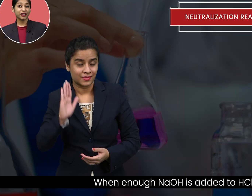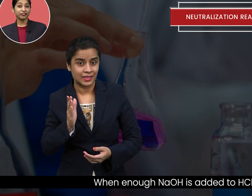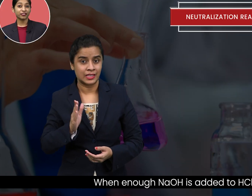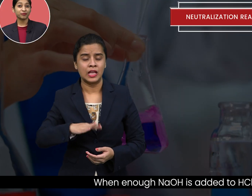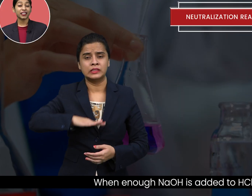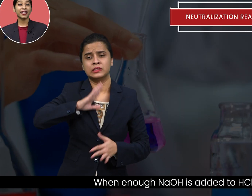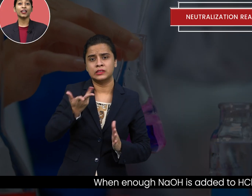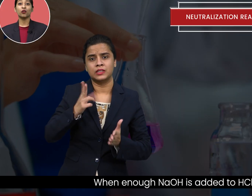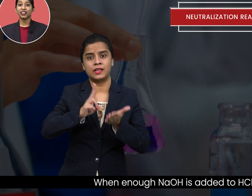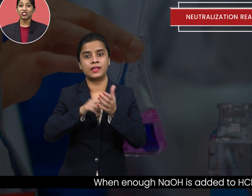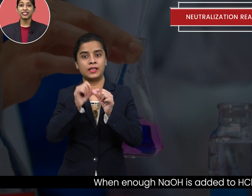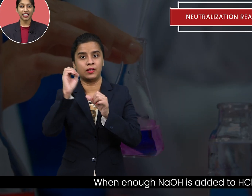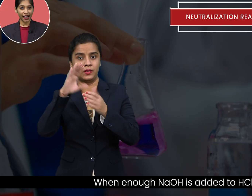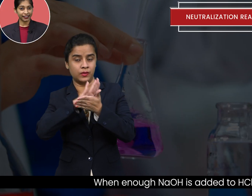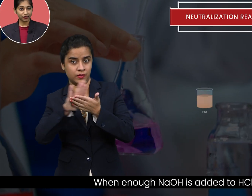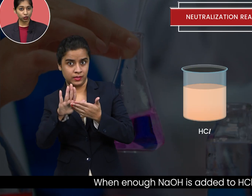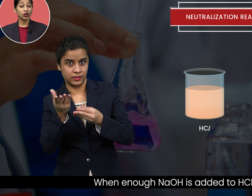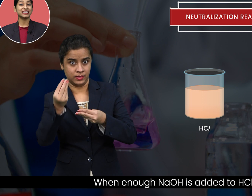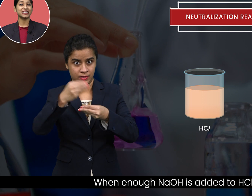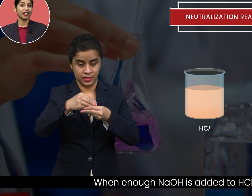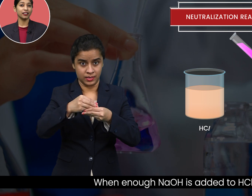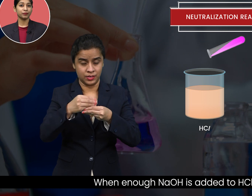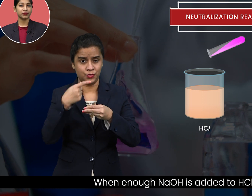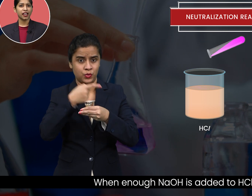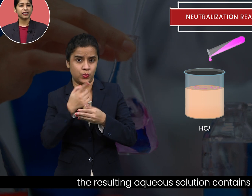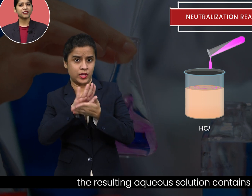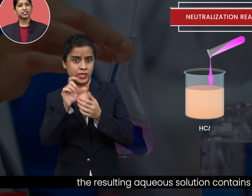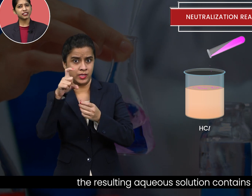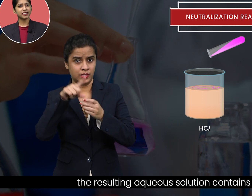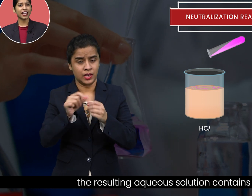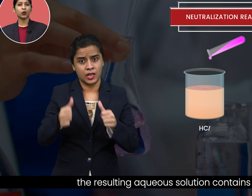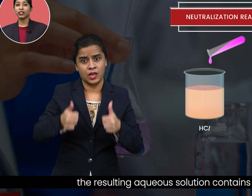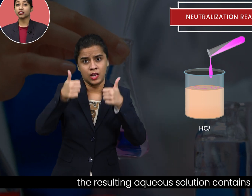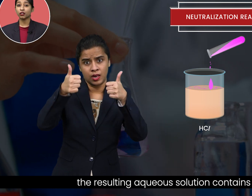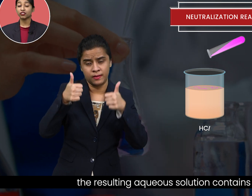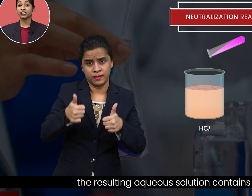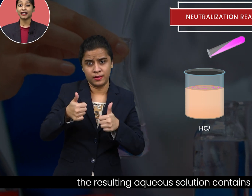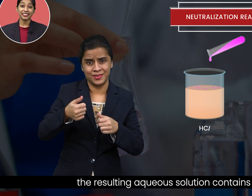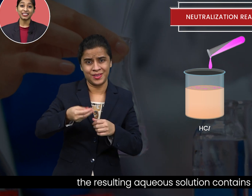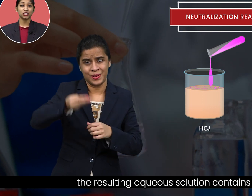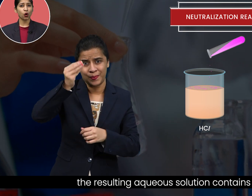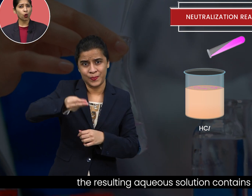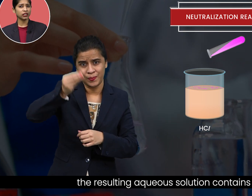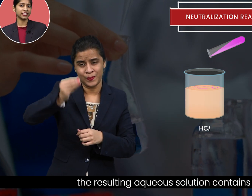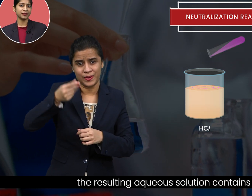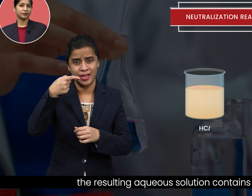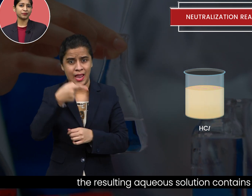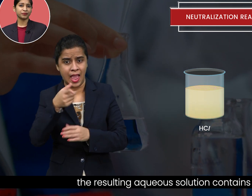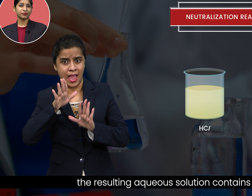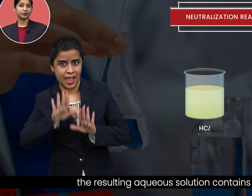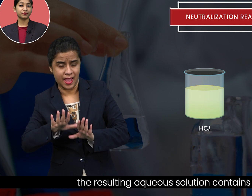When NF, NaOH is added to HCl, the resulting aqueous solution contains